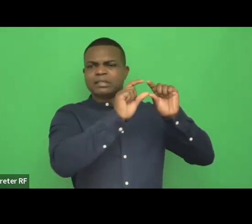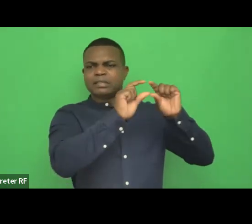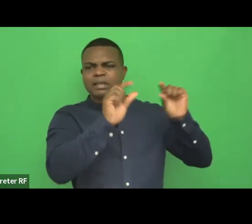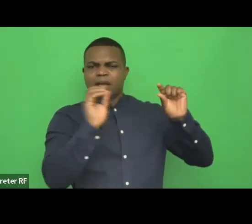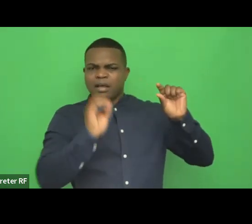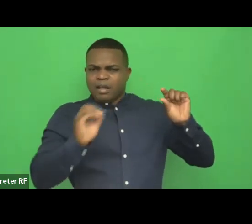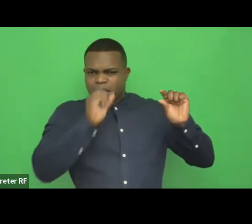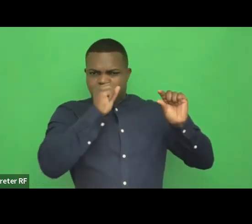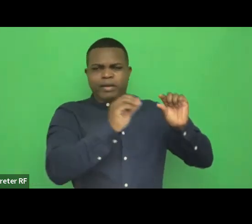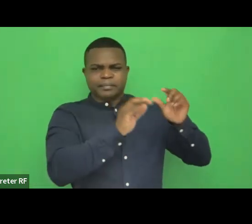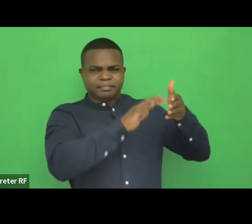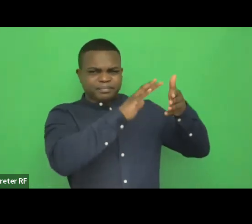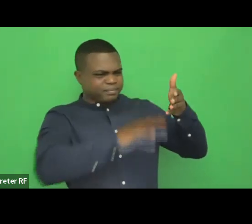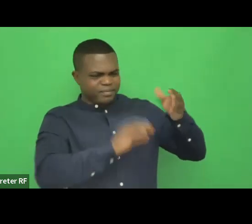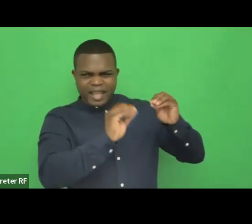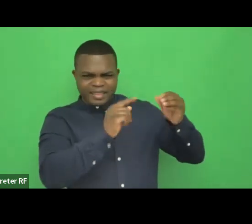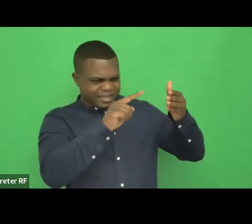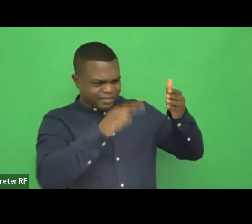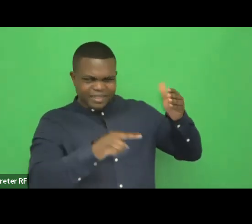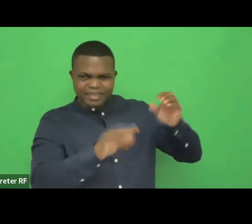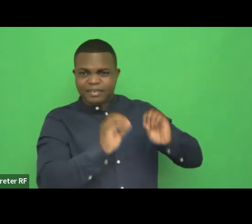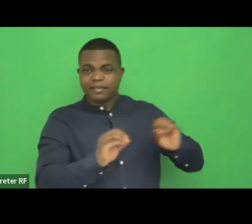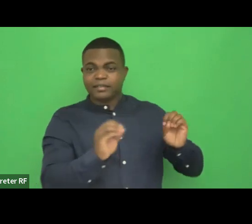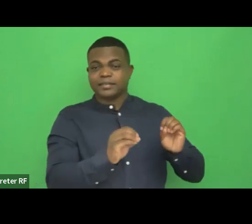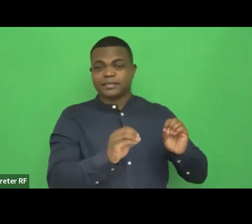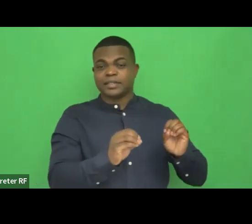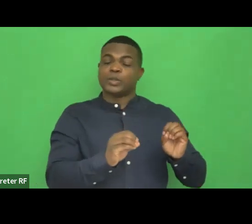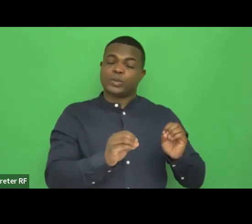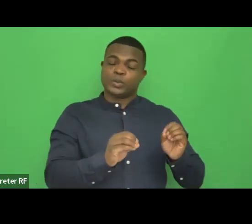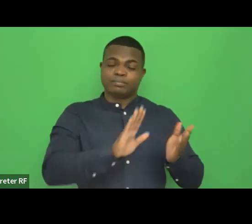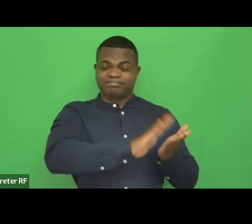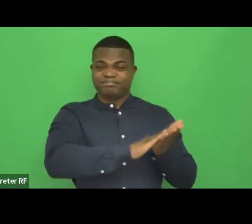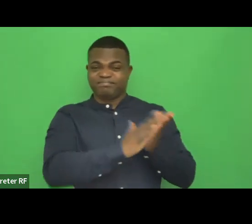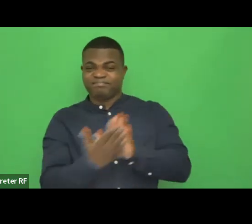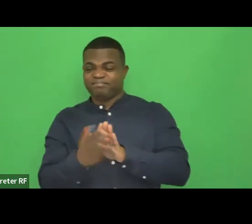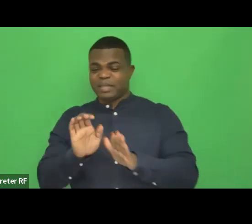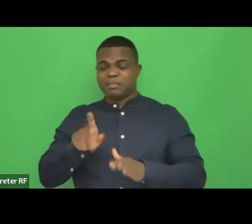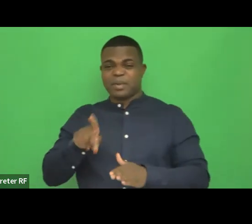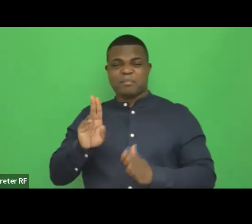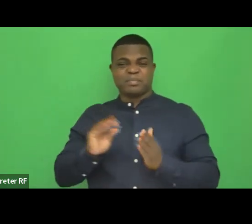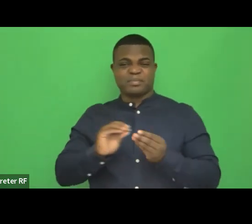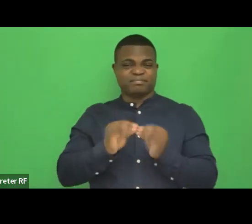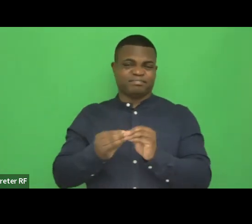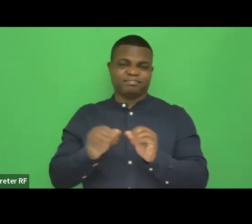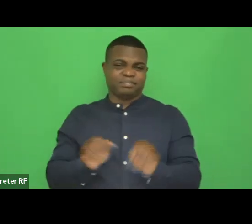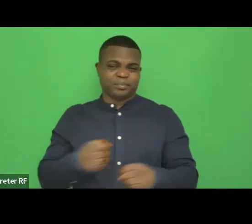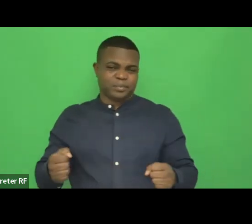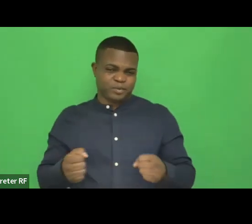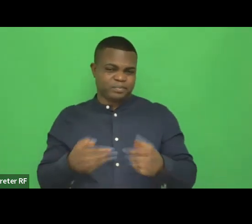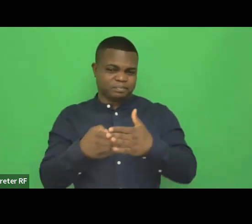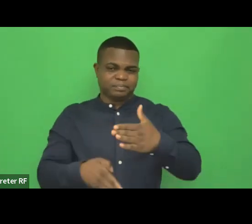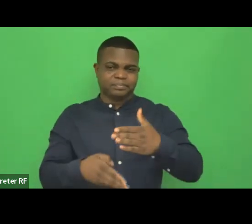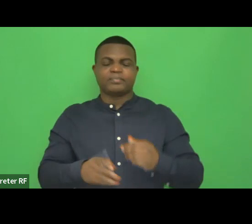about making accessible Word documents, and you'd want to run the accessibility checker as an absolute minimum. But beyond